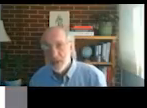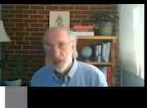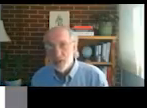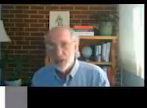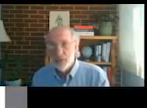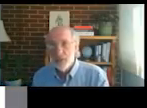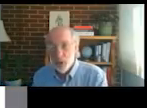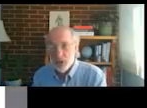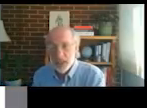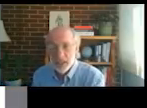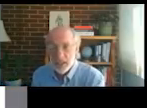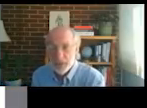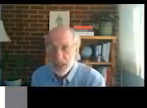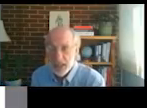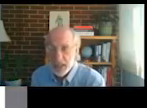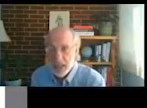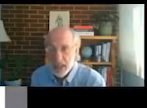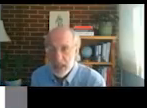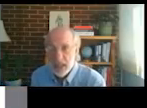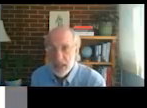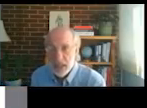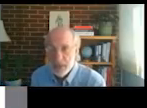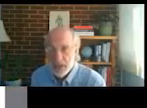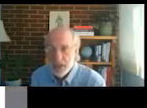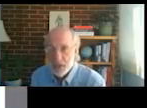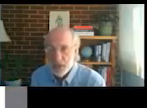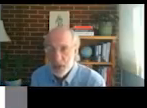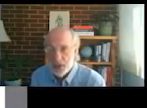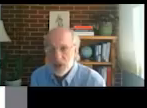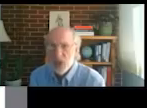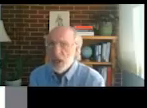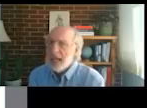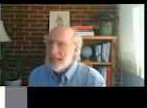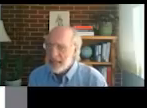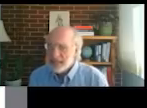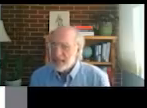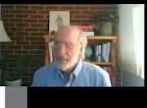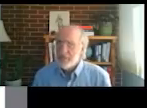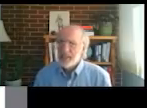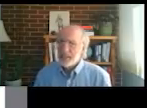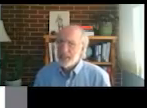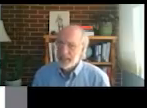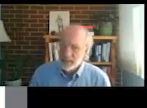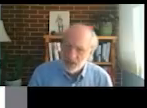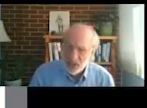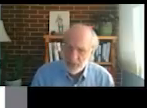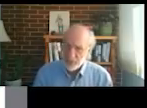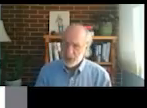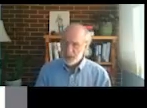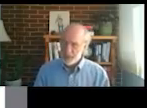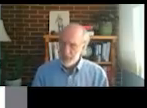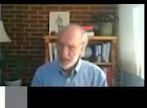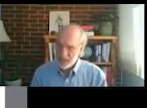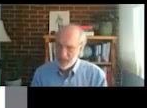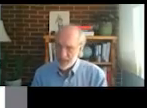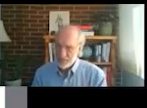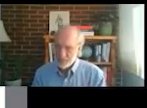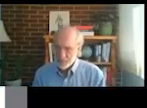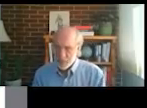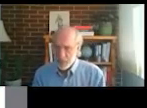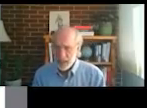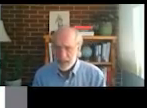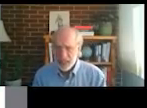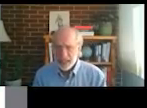to give them a little bit more candy for that independent response. This is something that is frequently missed